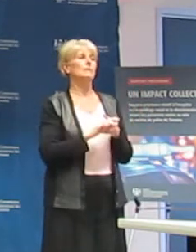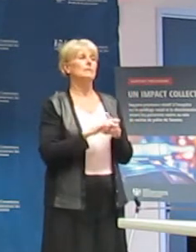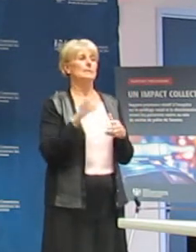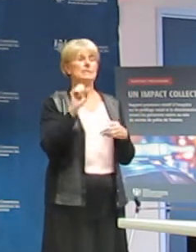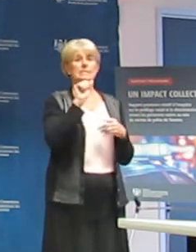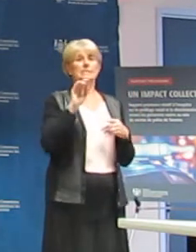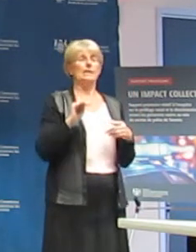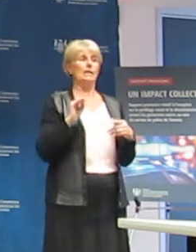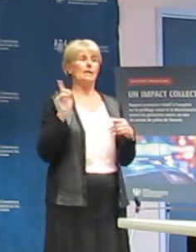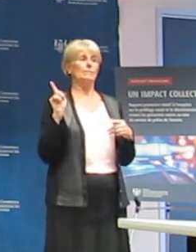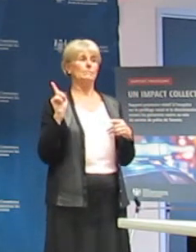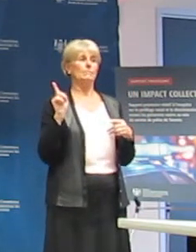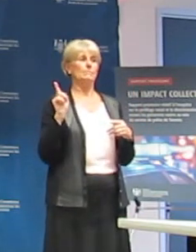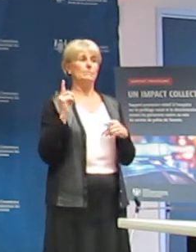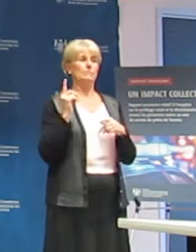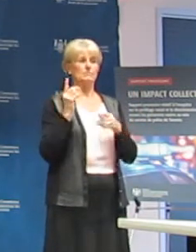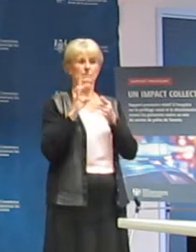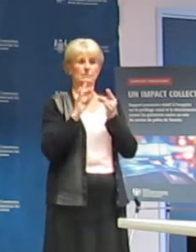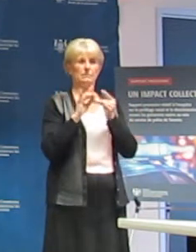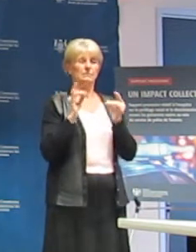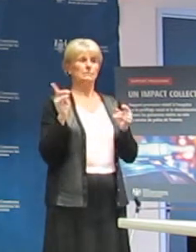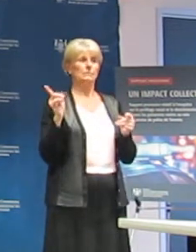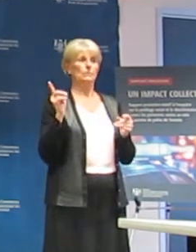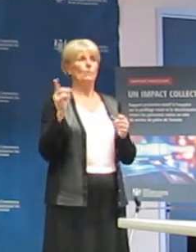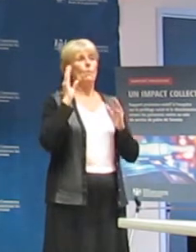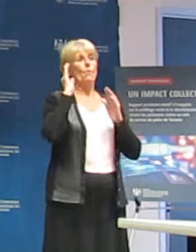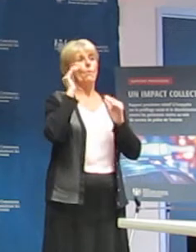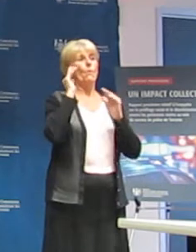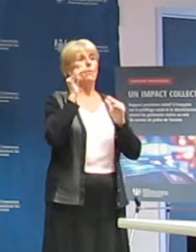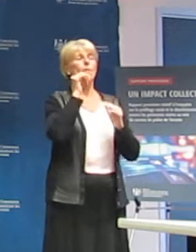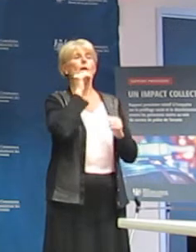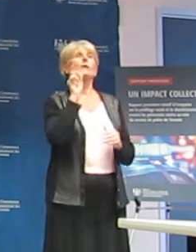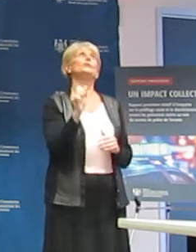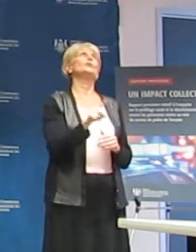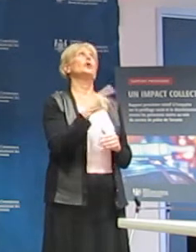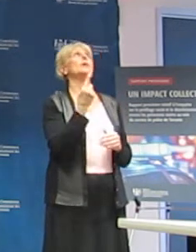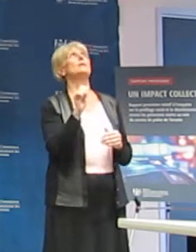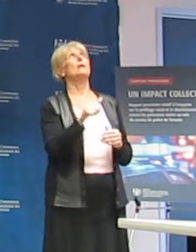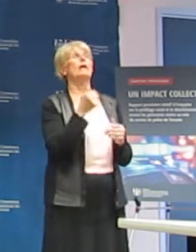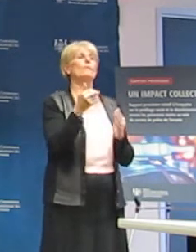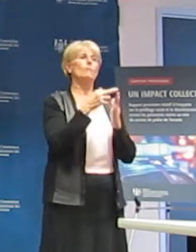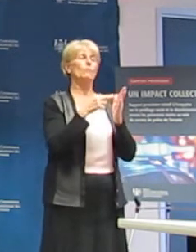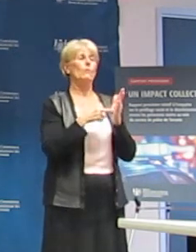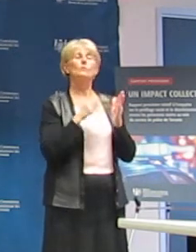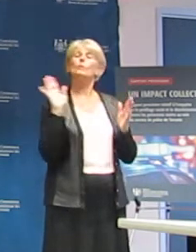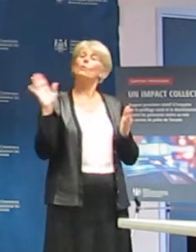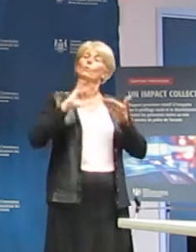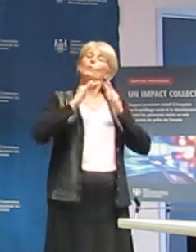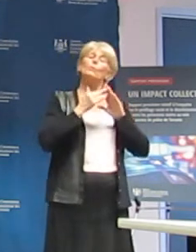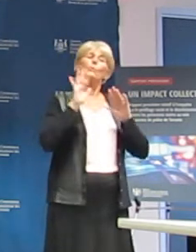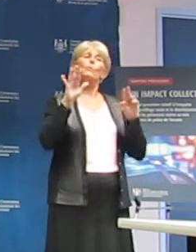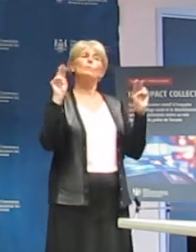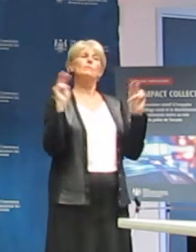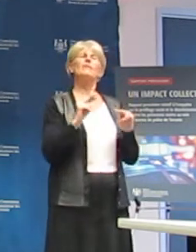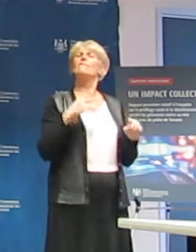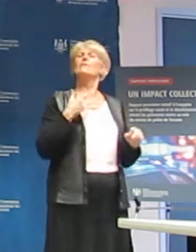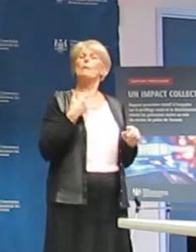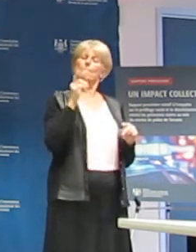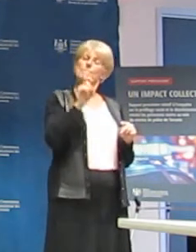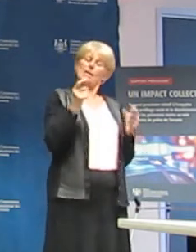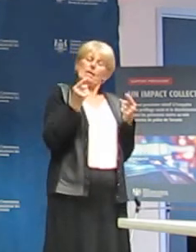Sam, I believe, you can correct me wrong, you said something to the effect of you're hoping this isn't just another report. So from a community perspective, what has to